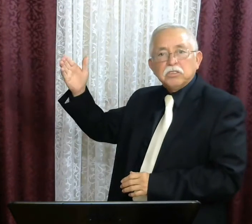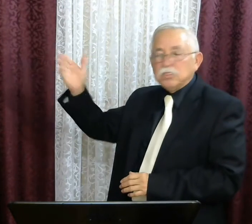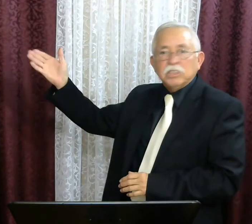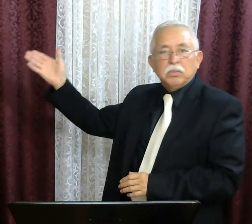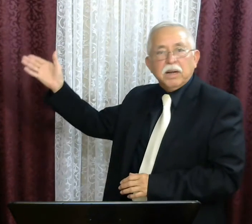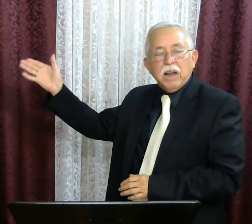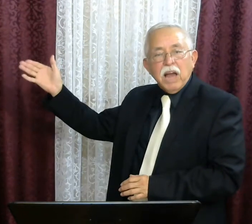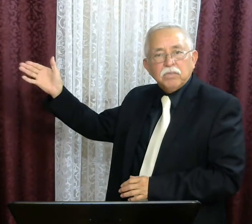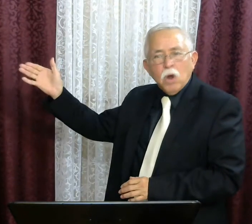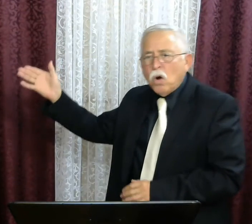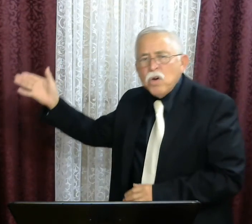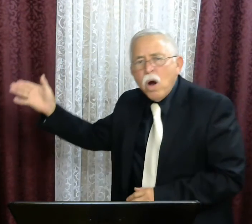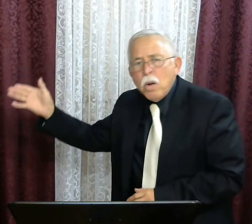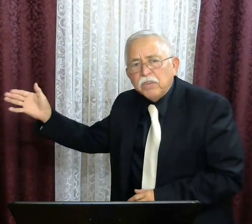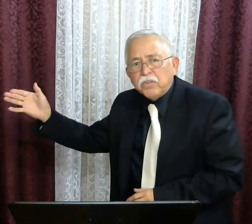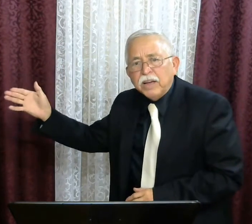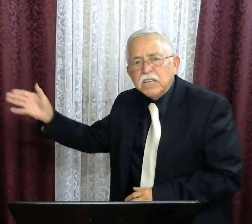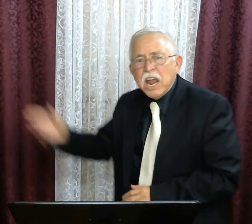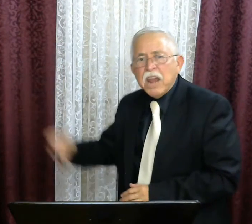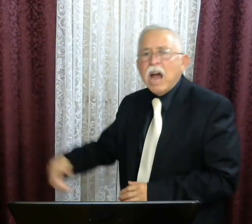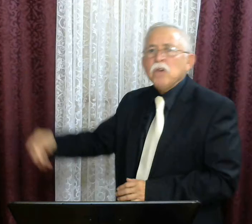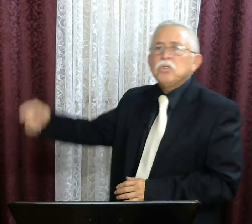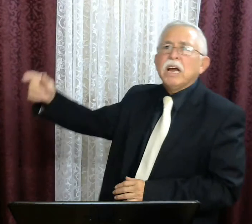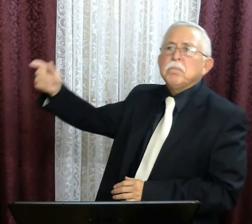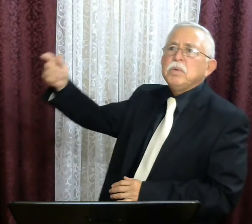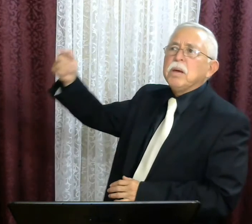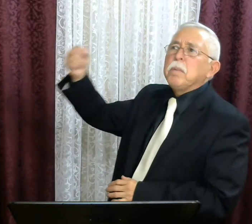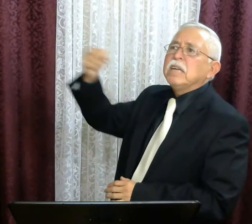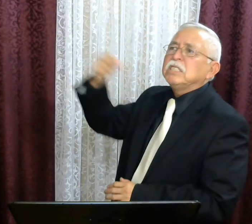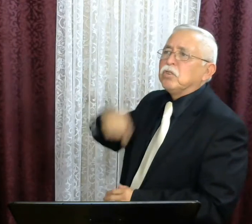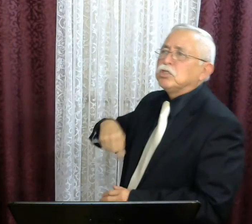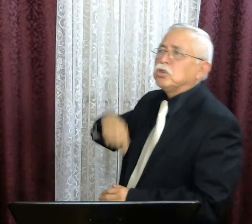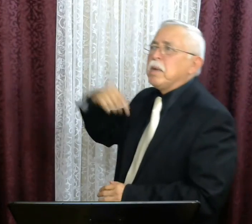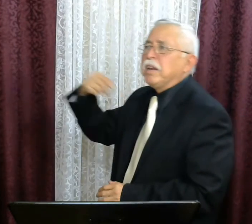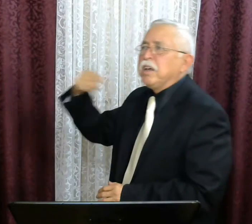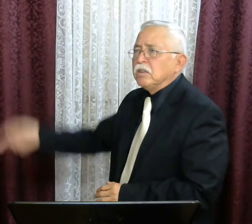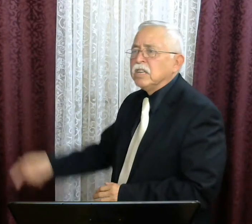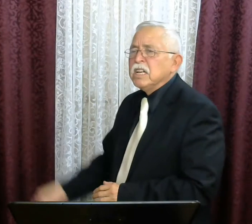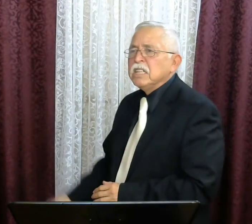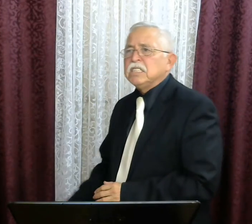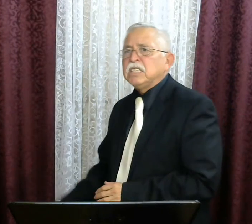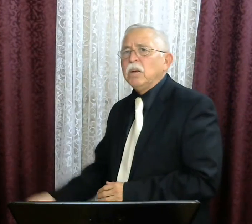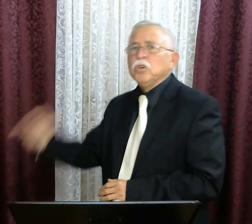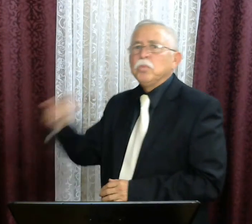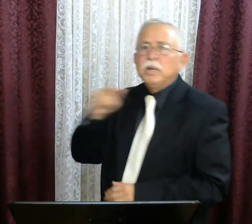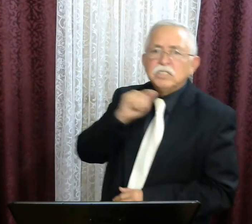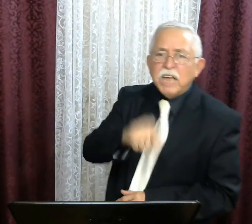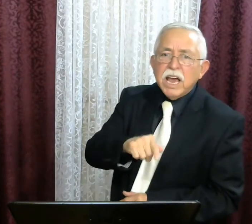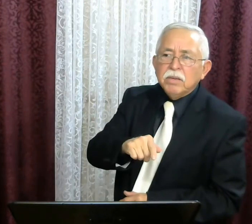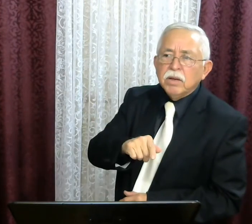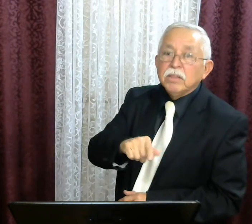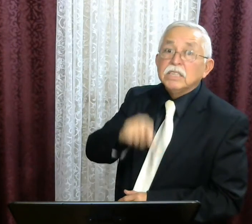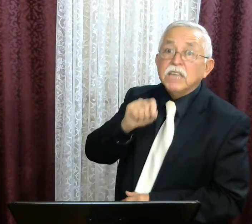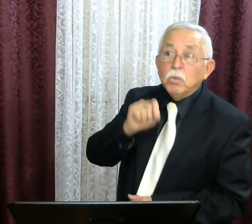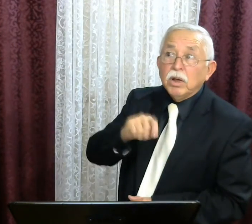rest of my life. Oh no, my friends, now you got to be a blessing for somebody else. The same way you've been saved, the same way God